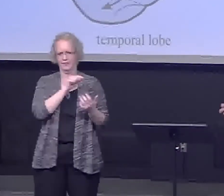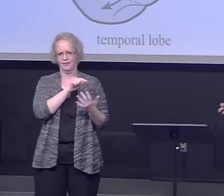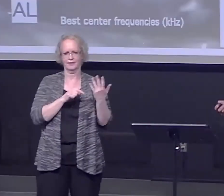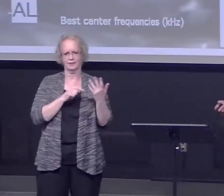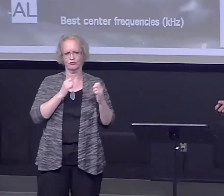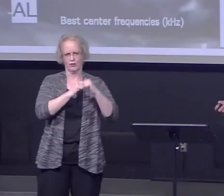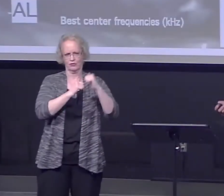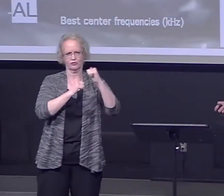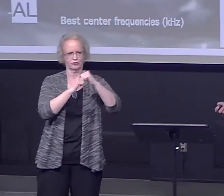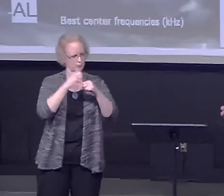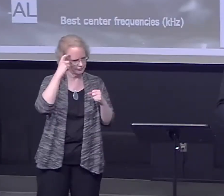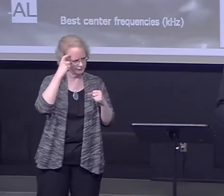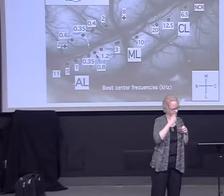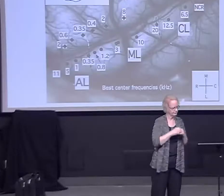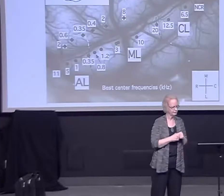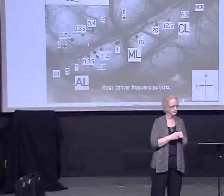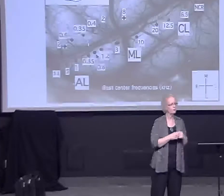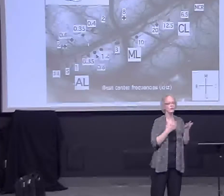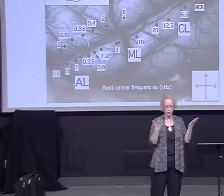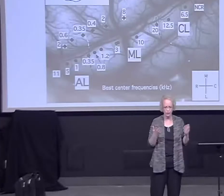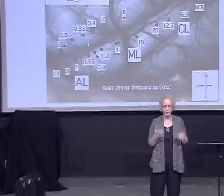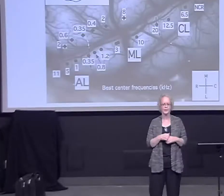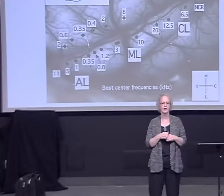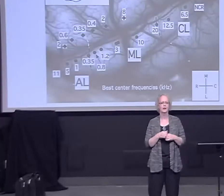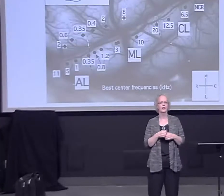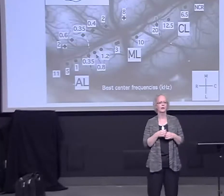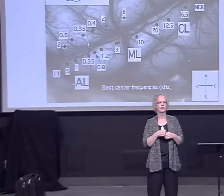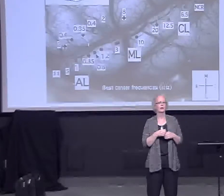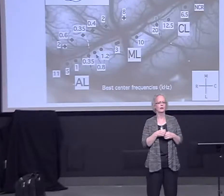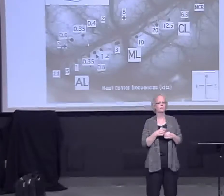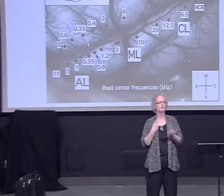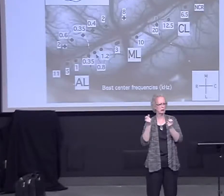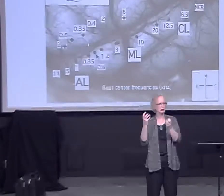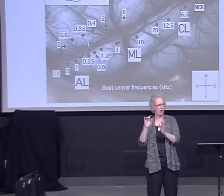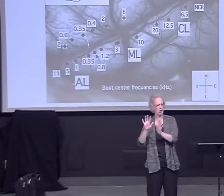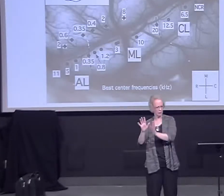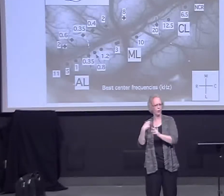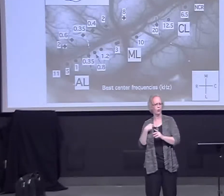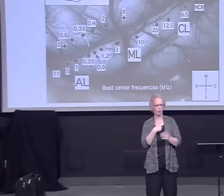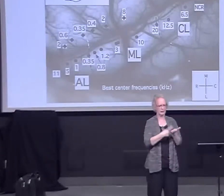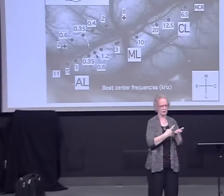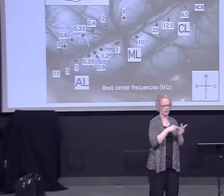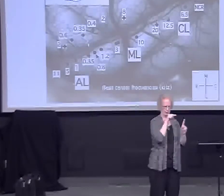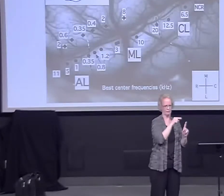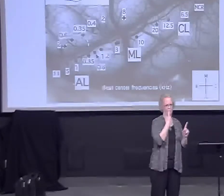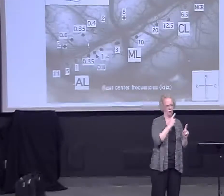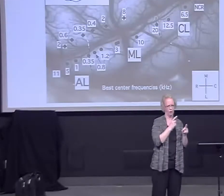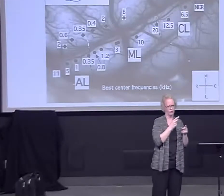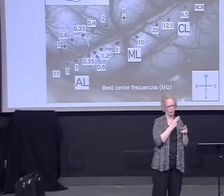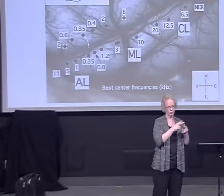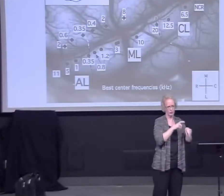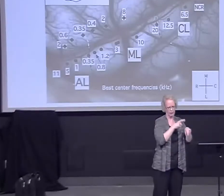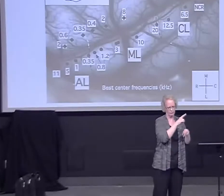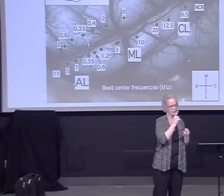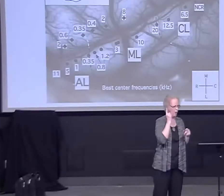But let's go back to the auditory system. And when we set out to study